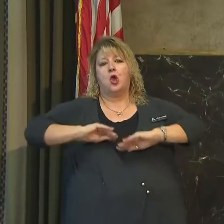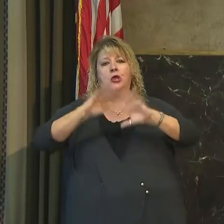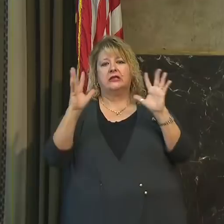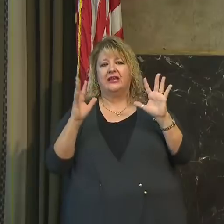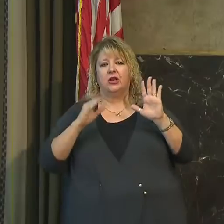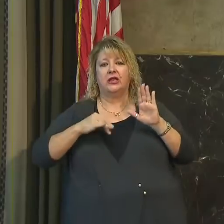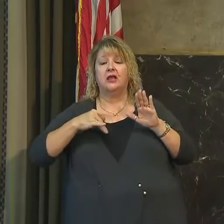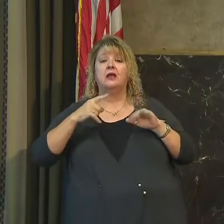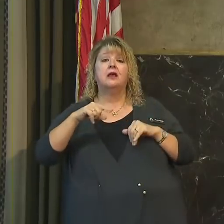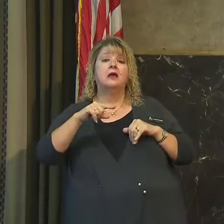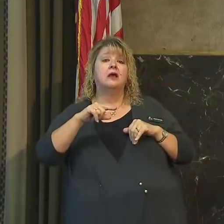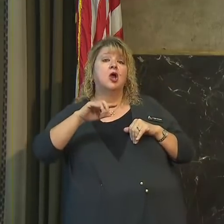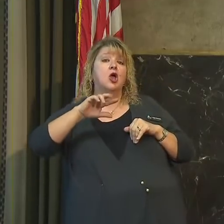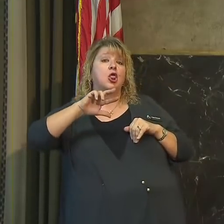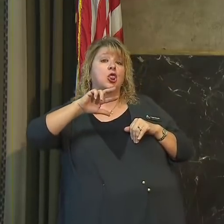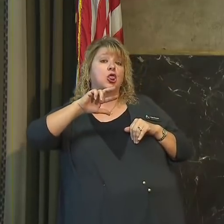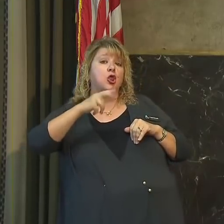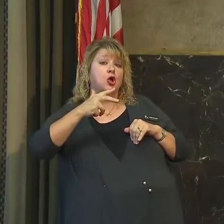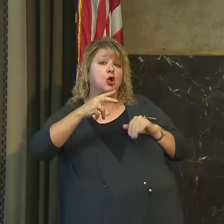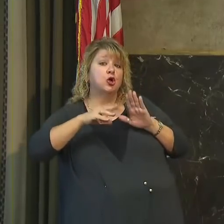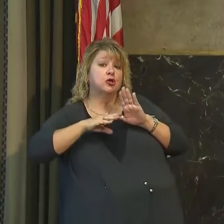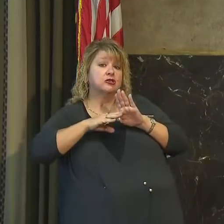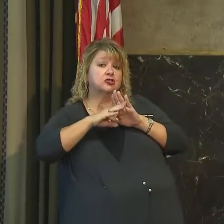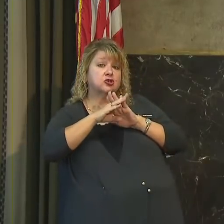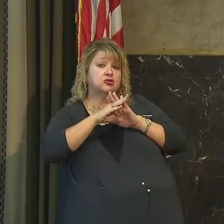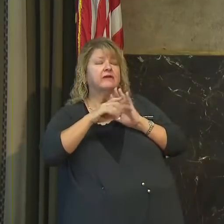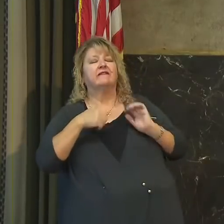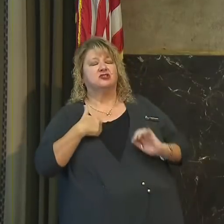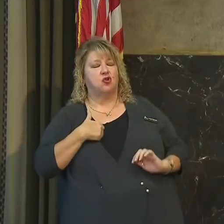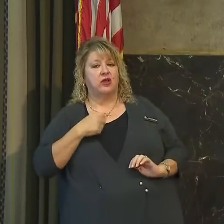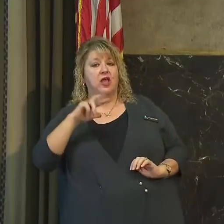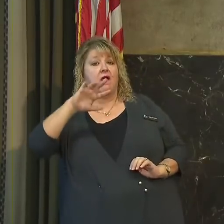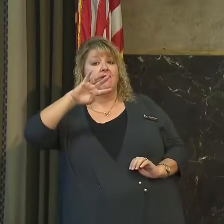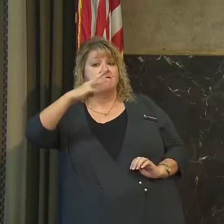the upswing of now our fourth surge